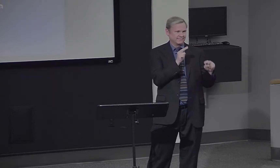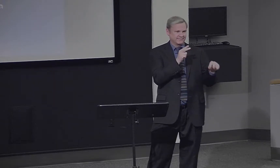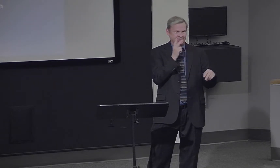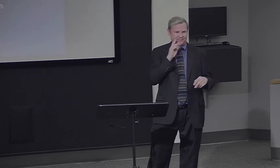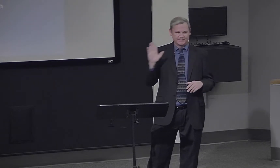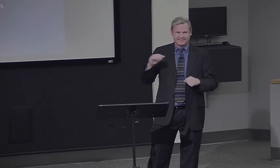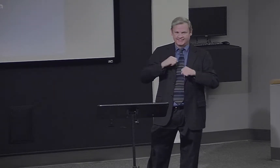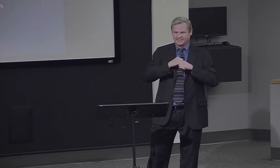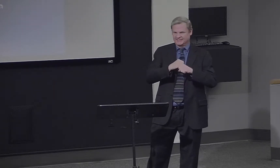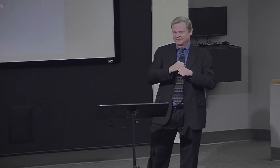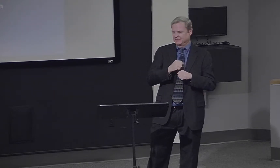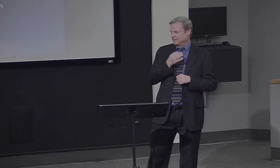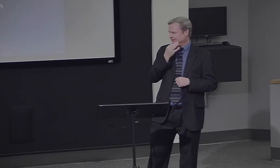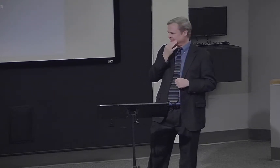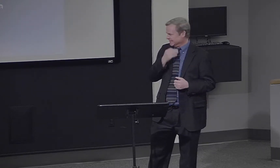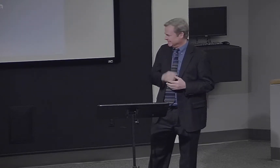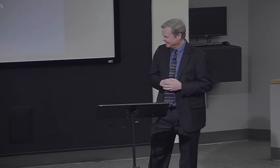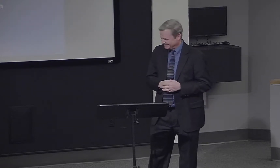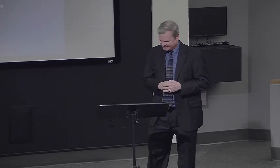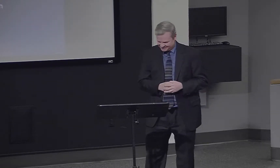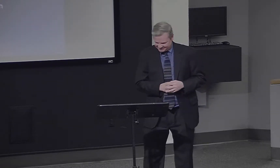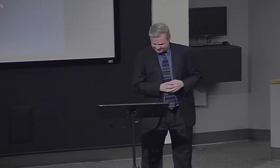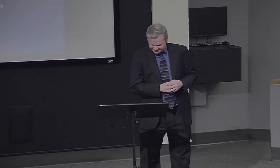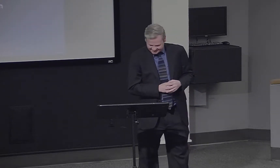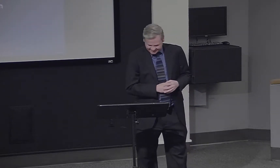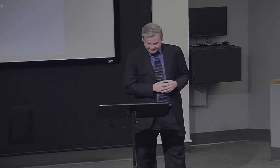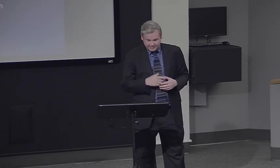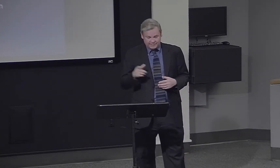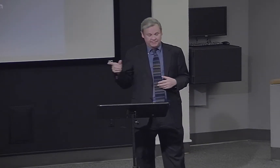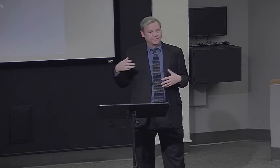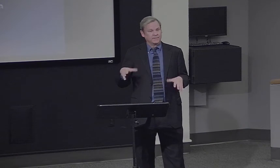her defense soon, which is something that we are all looking forward to.